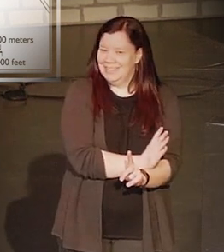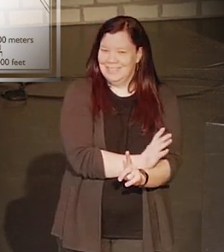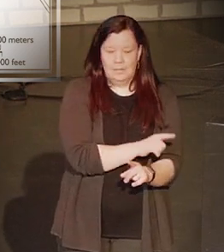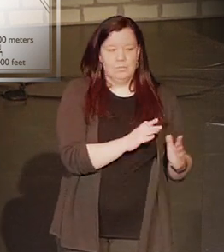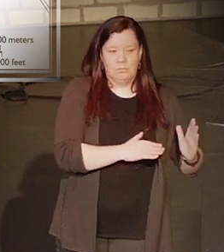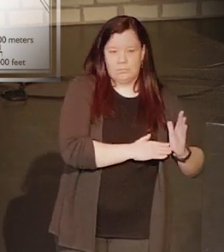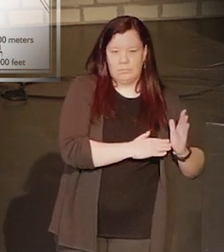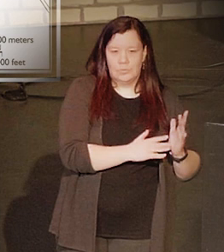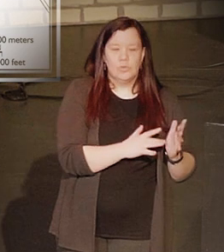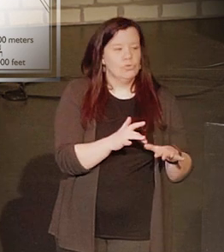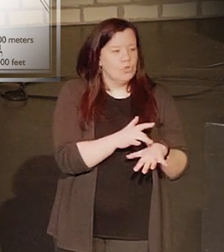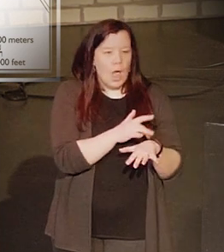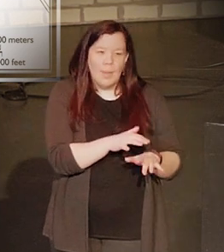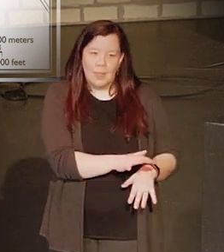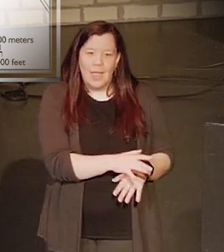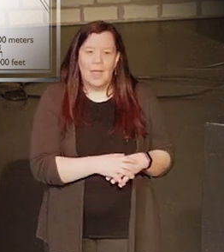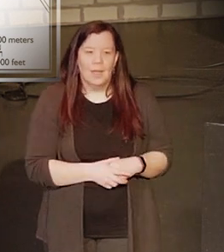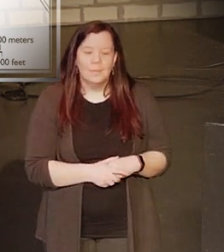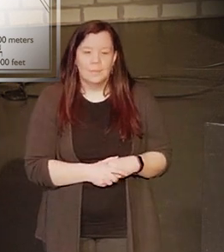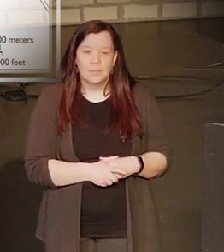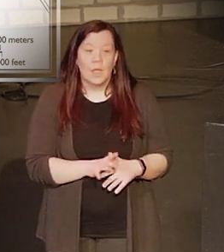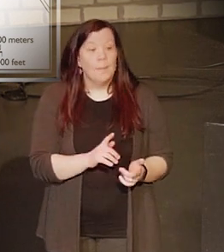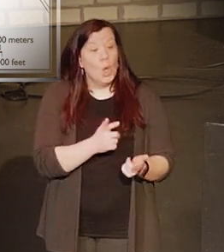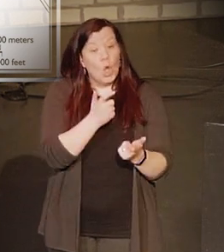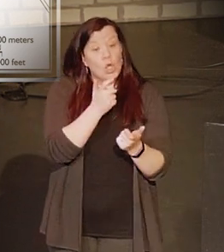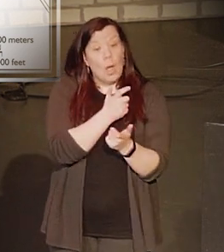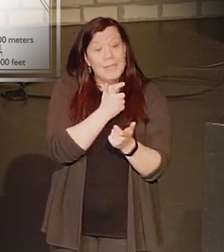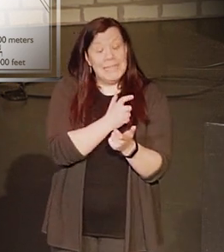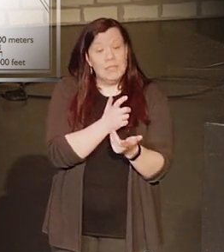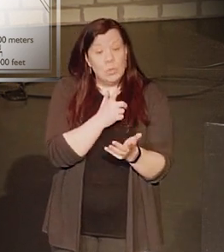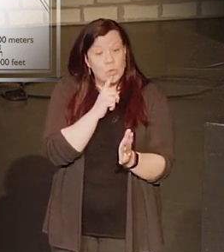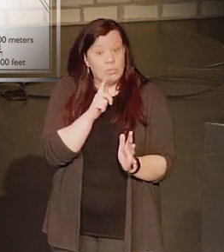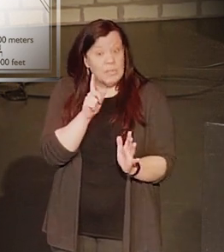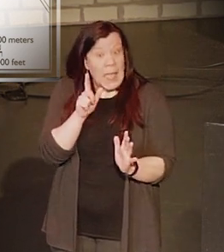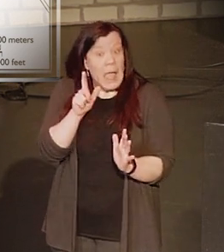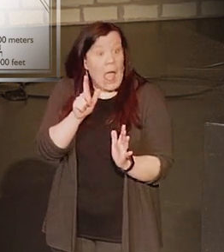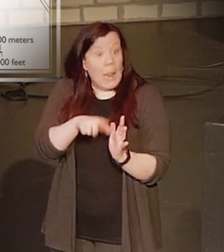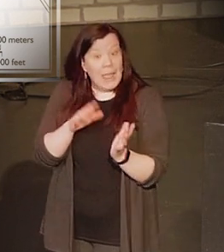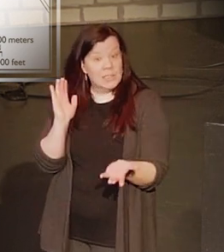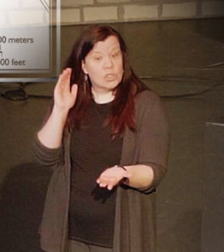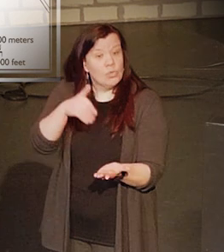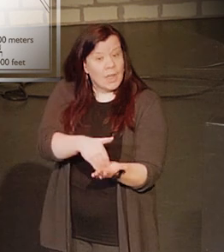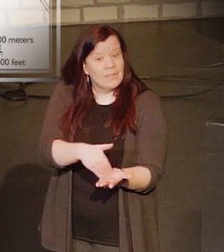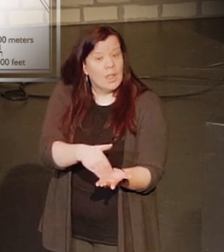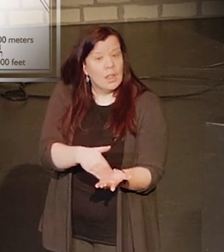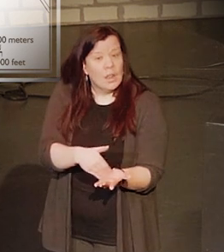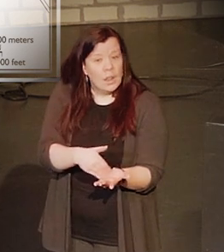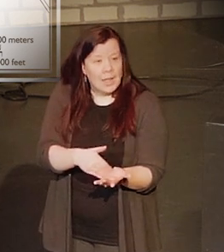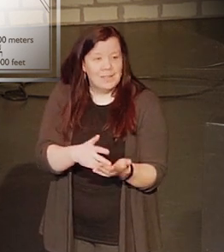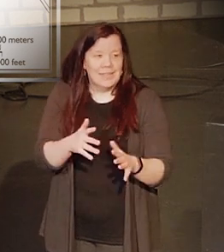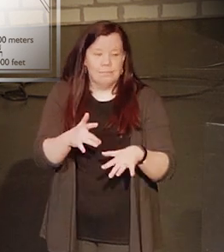took place. But comedy actually is a late arrival on this Athenian dramatic